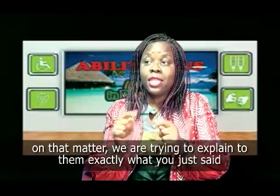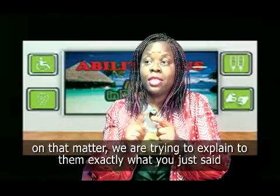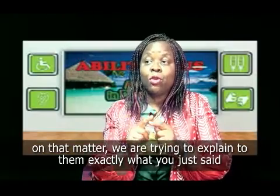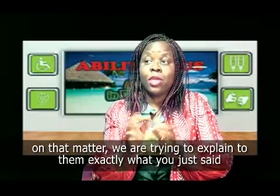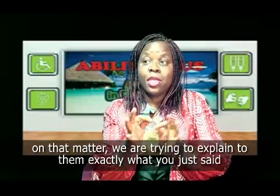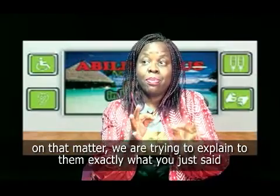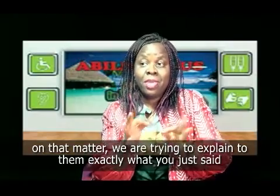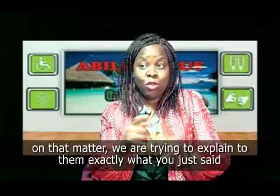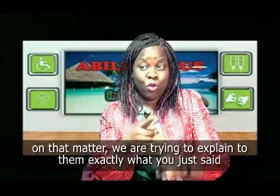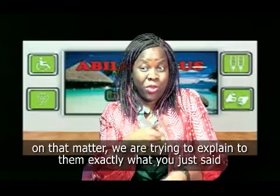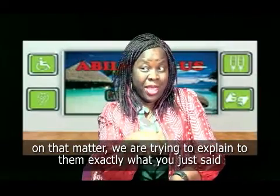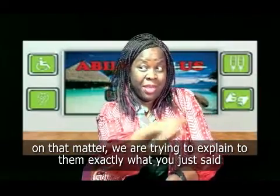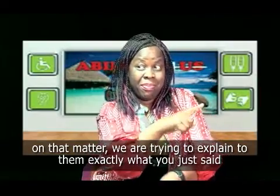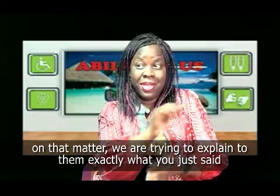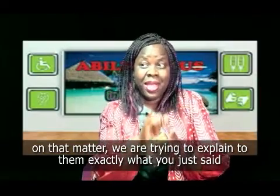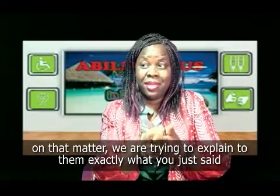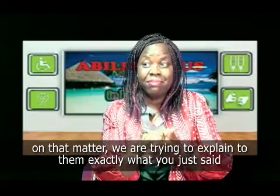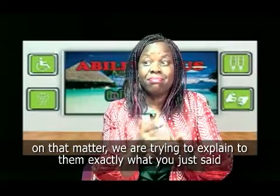We're trying to explain to them that